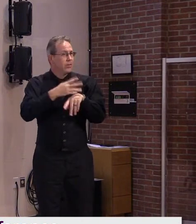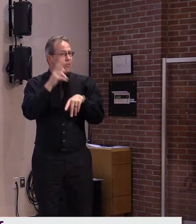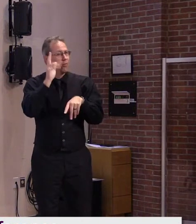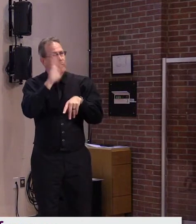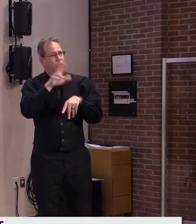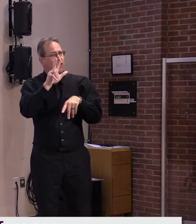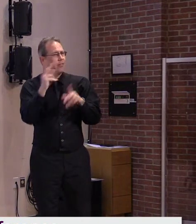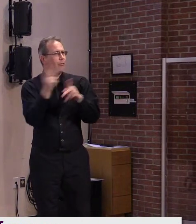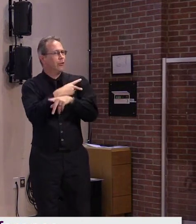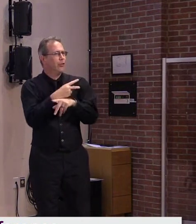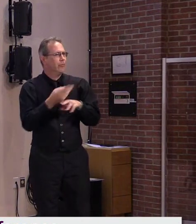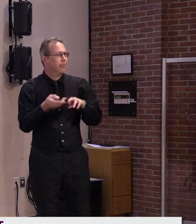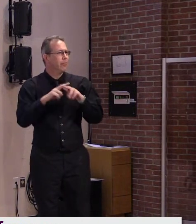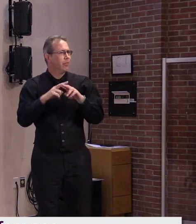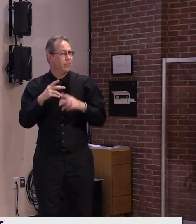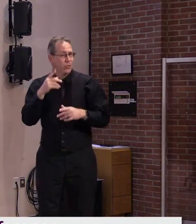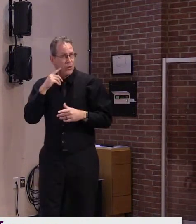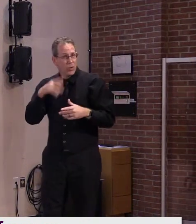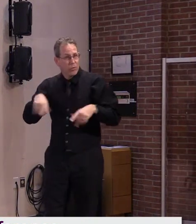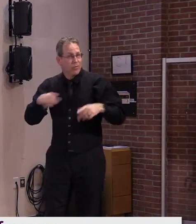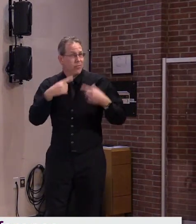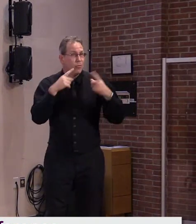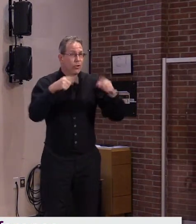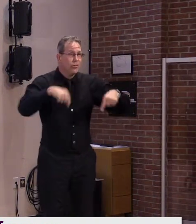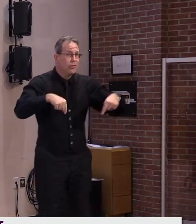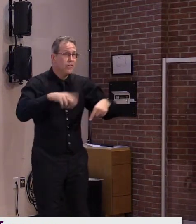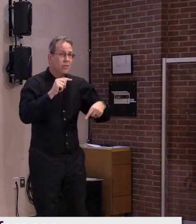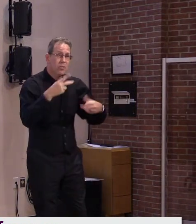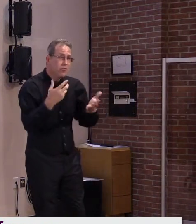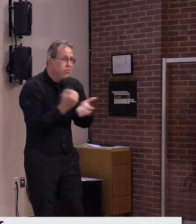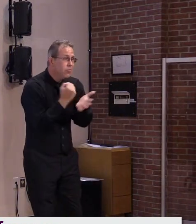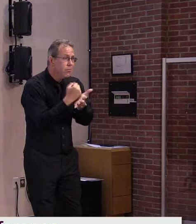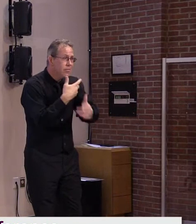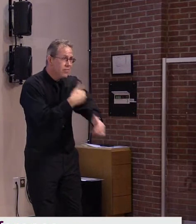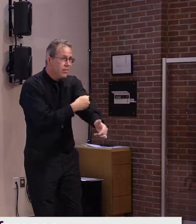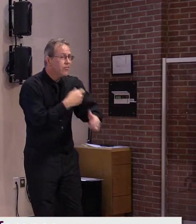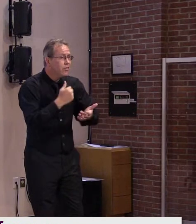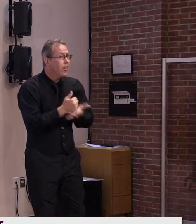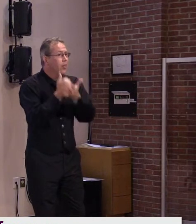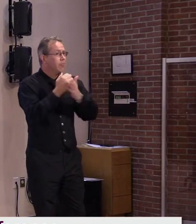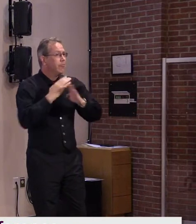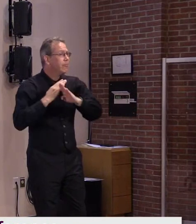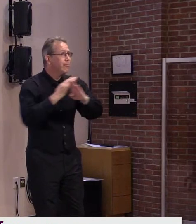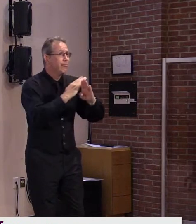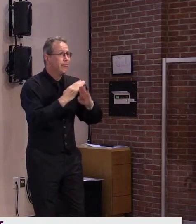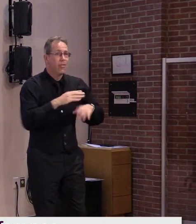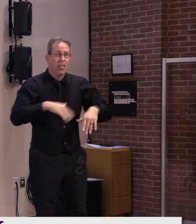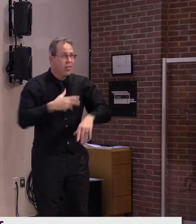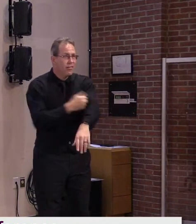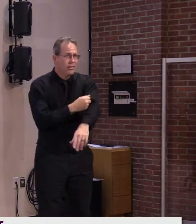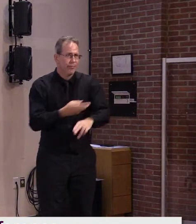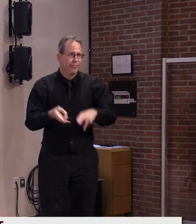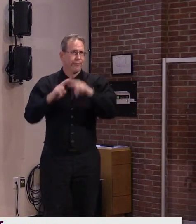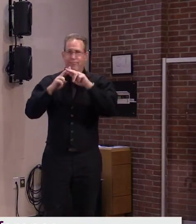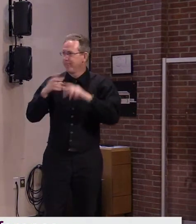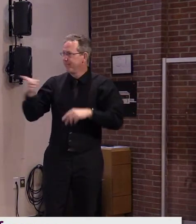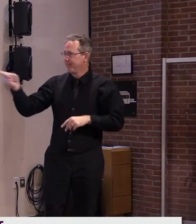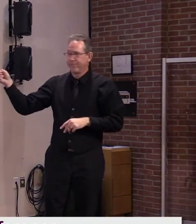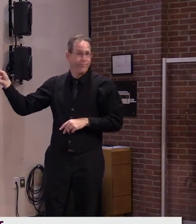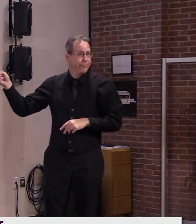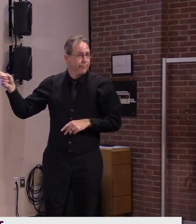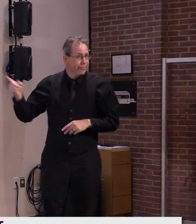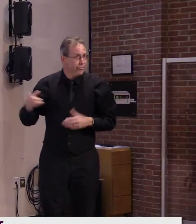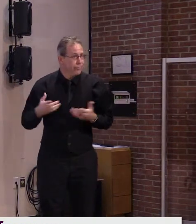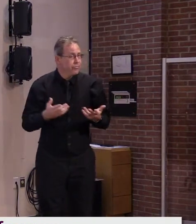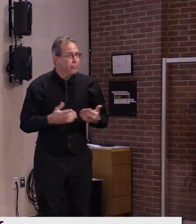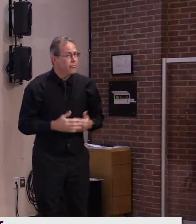the vaccinations in Vermont continue to protect the vast majority of Vermonters who are fully vaccinated, and another reason for those who are